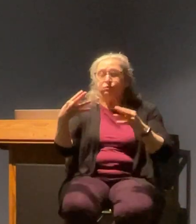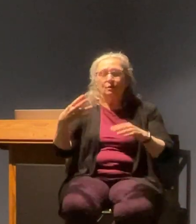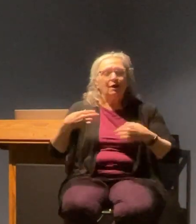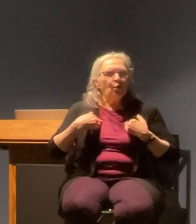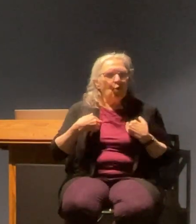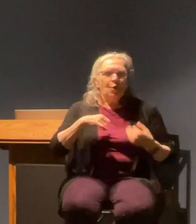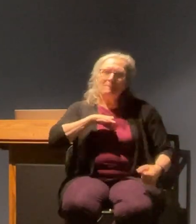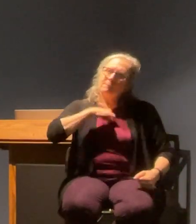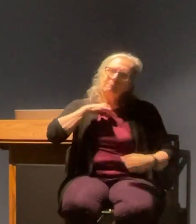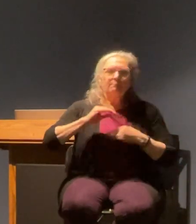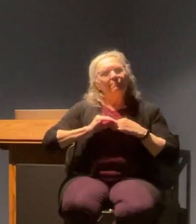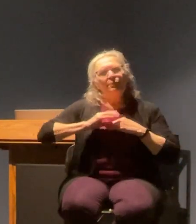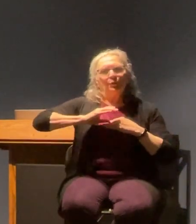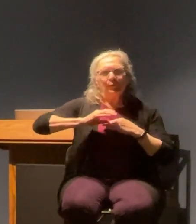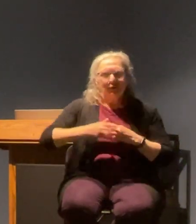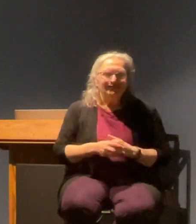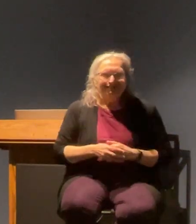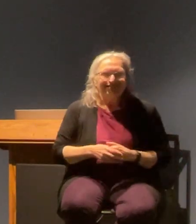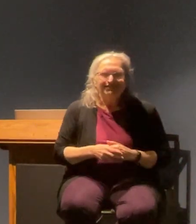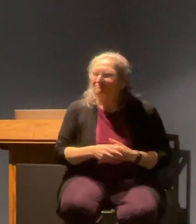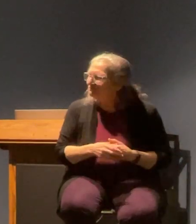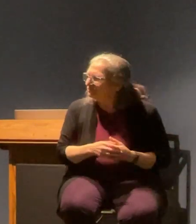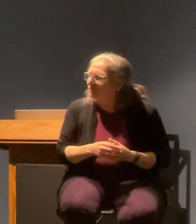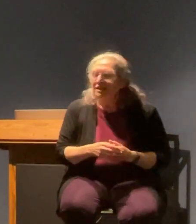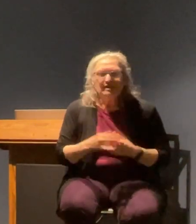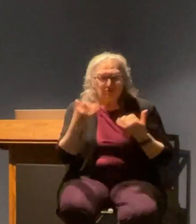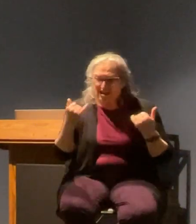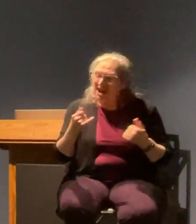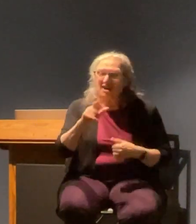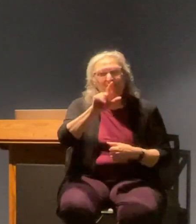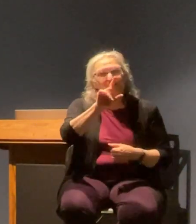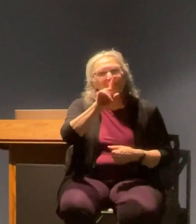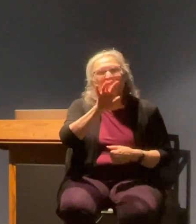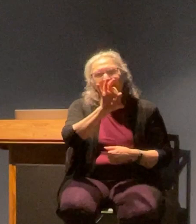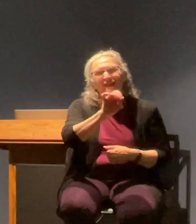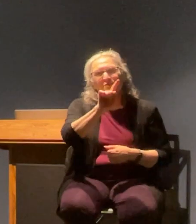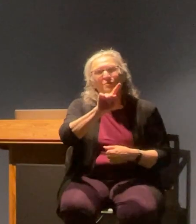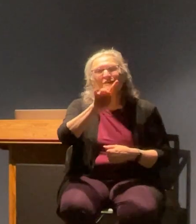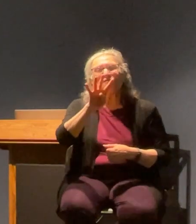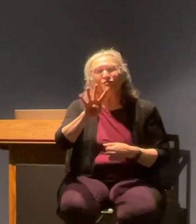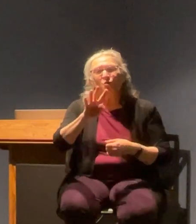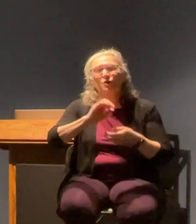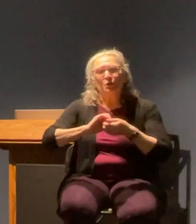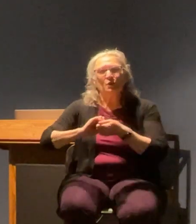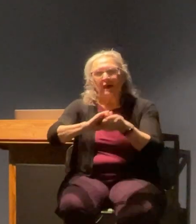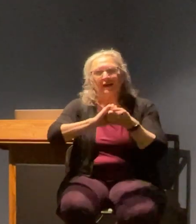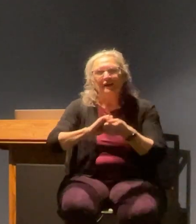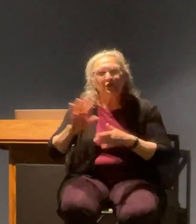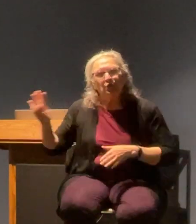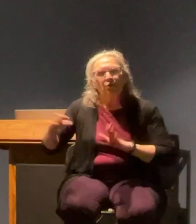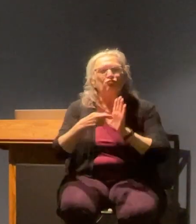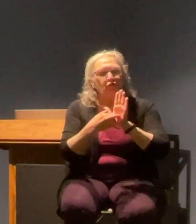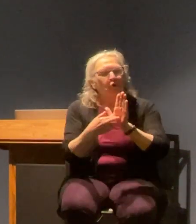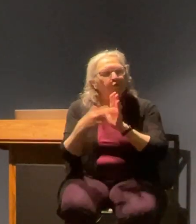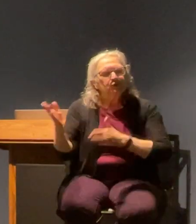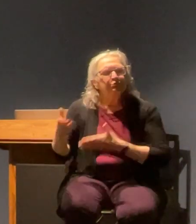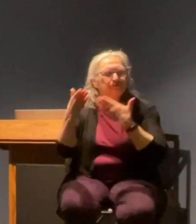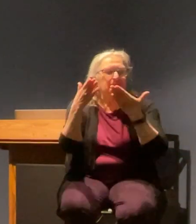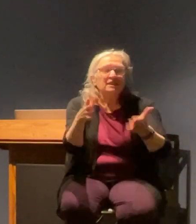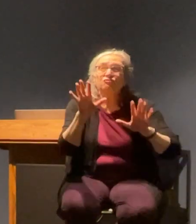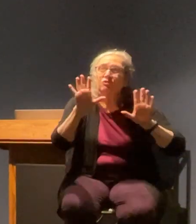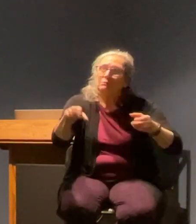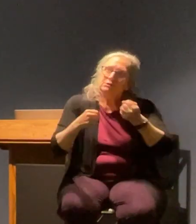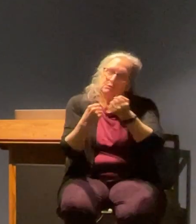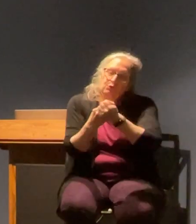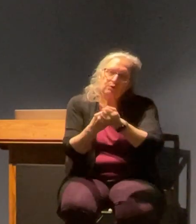right? So now, in your role at 914 United, which provides incredible support for young people and